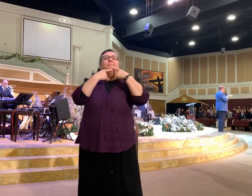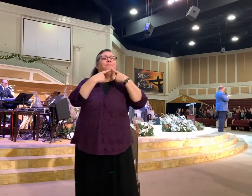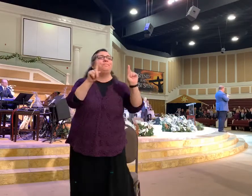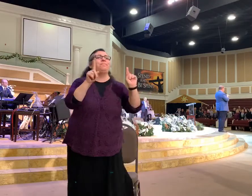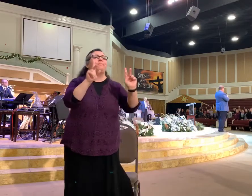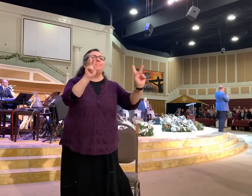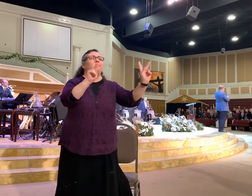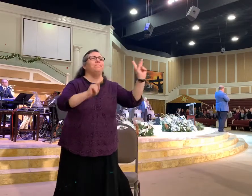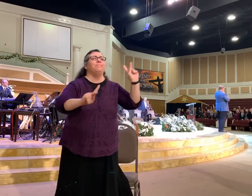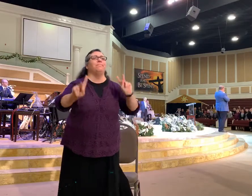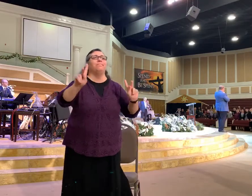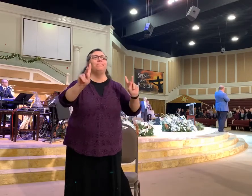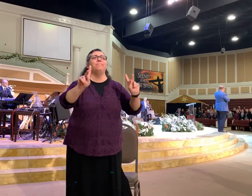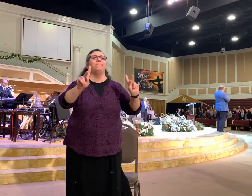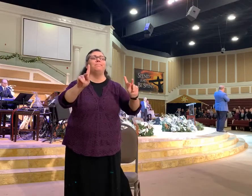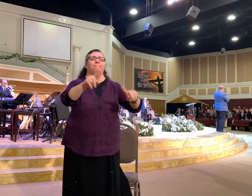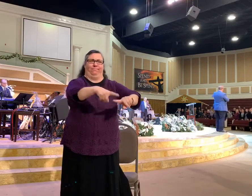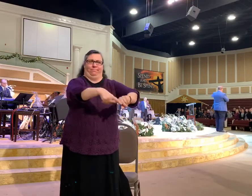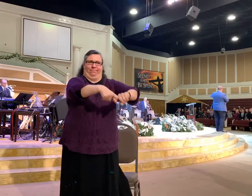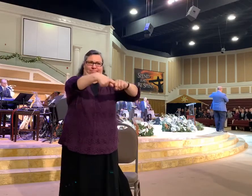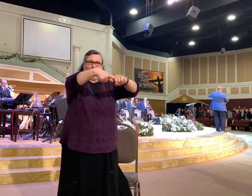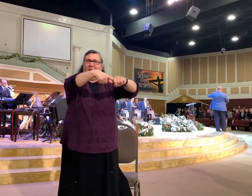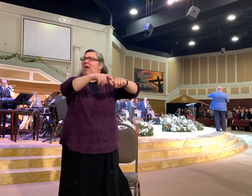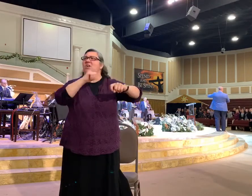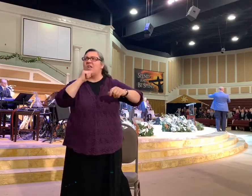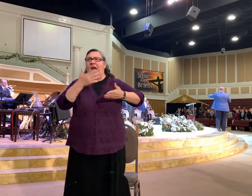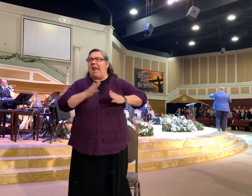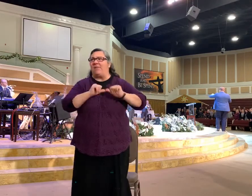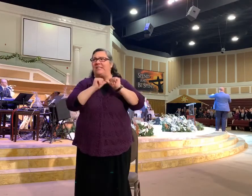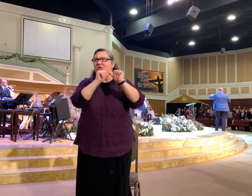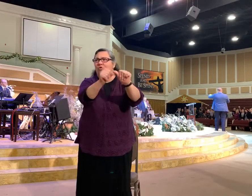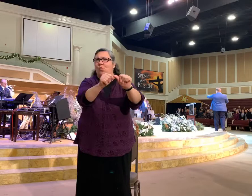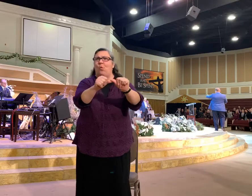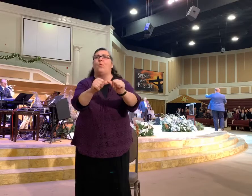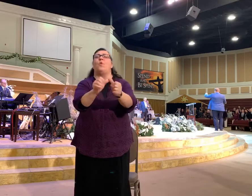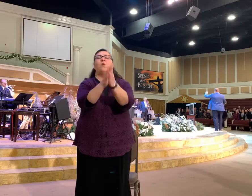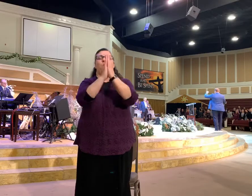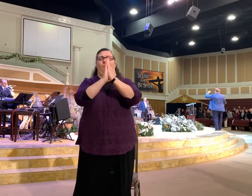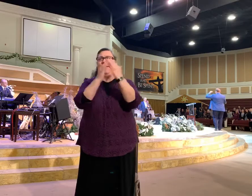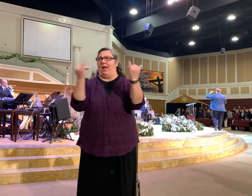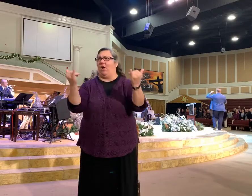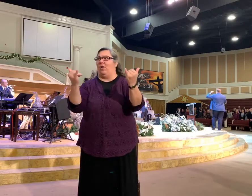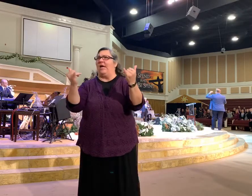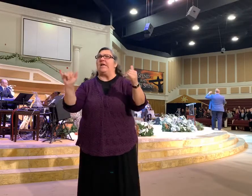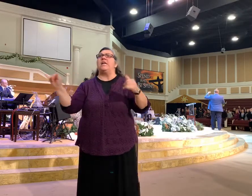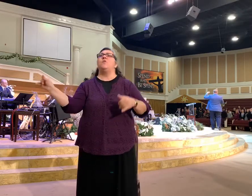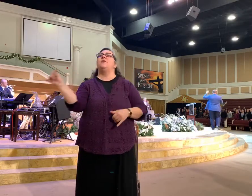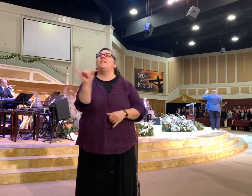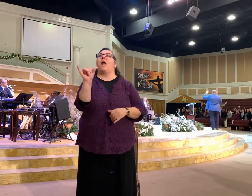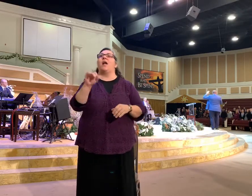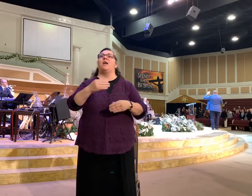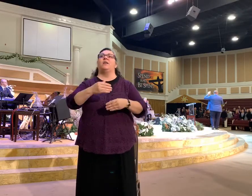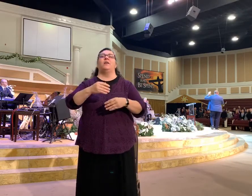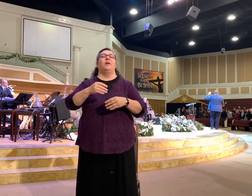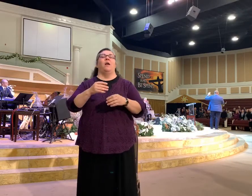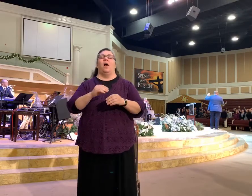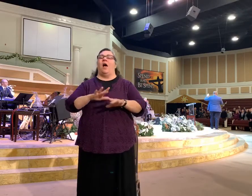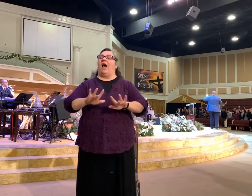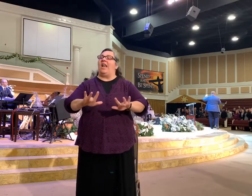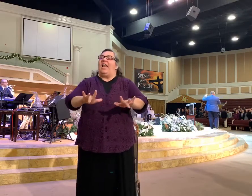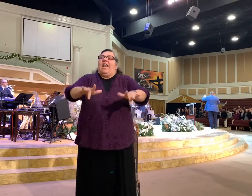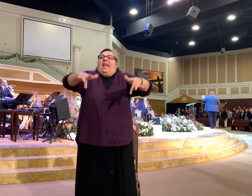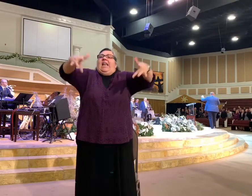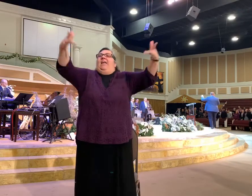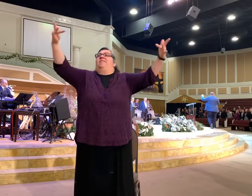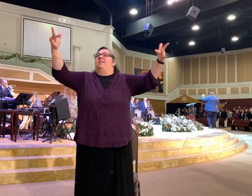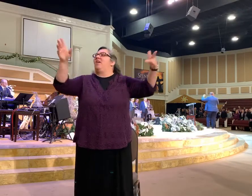pray." And we began to pray. And I don't know how to explain it. It was like a lifting. Like a window opened up and the light began to shine